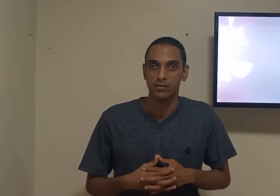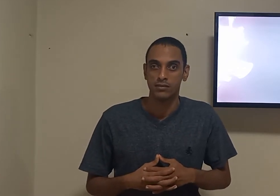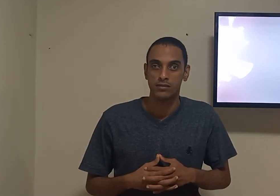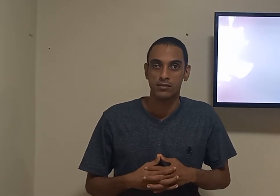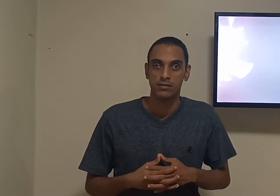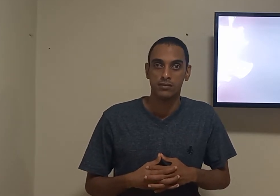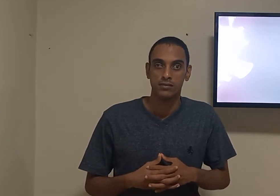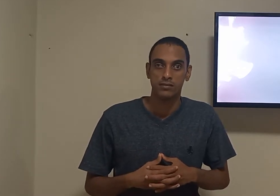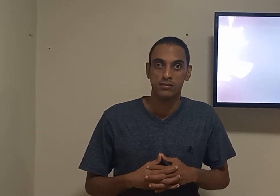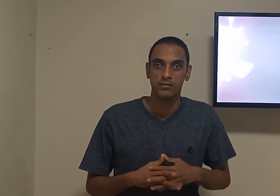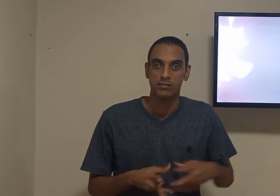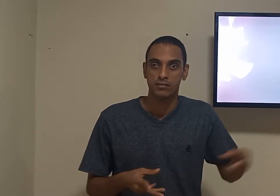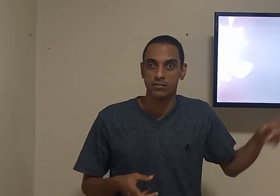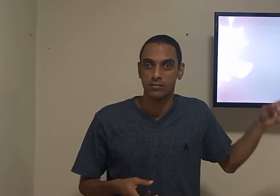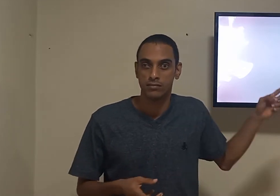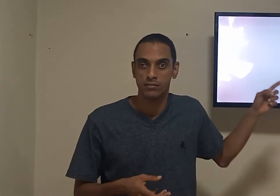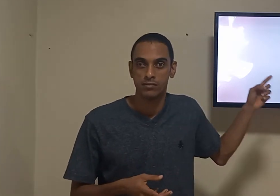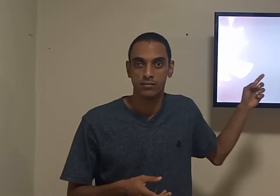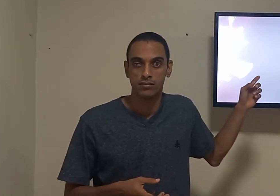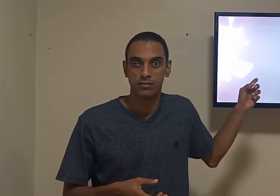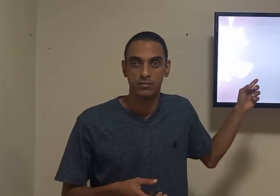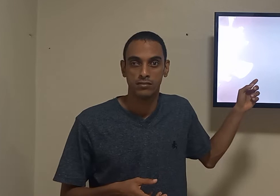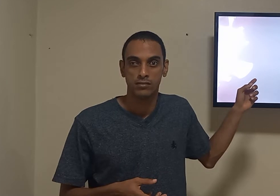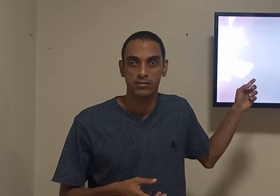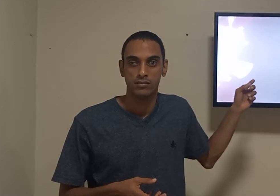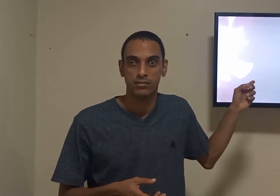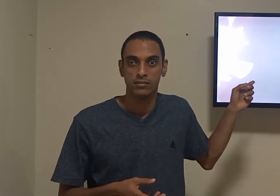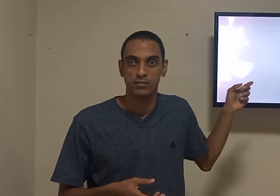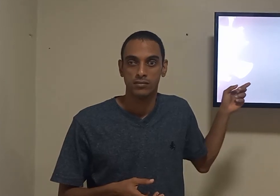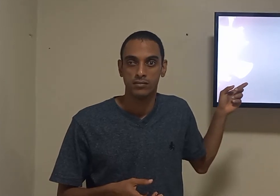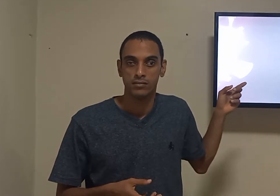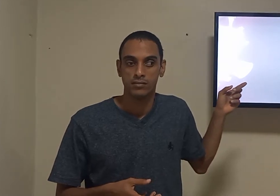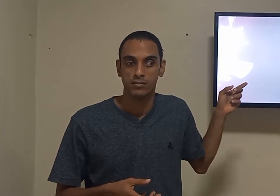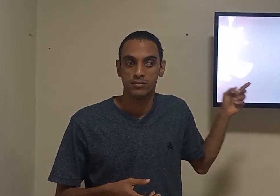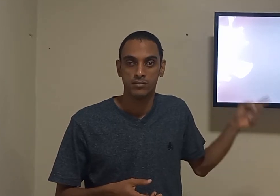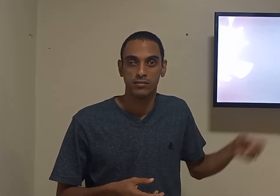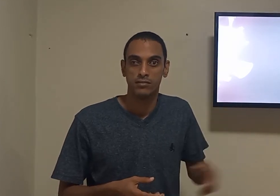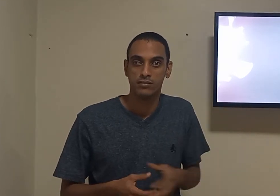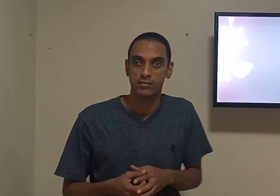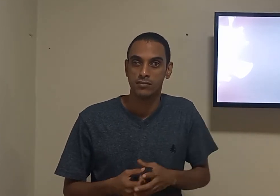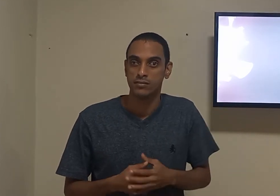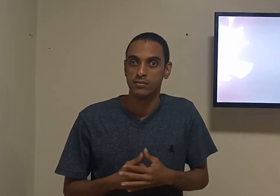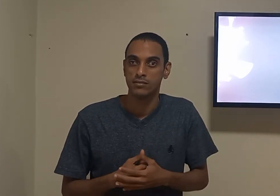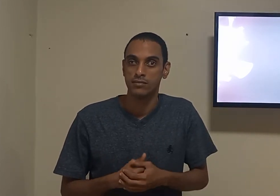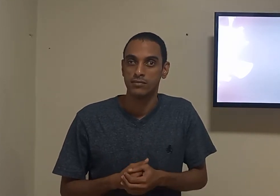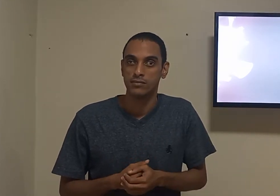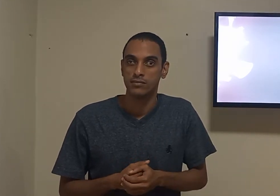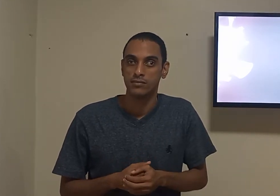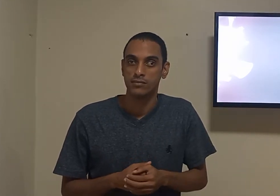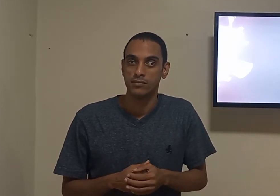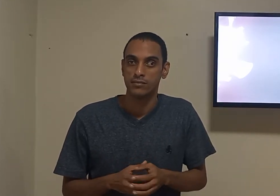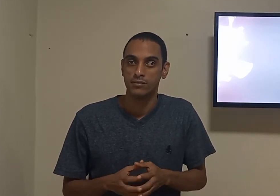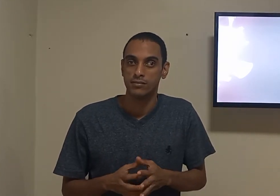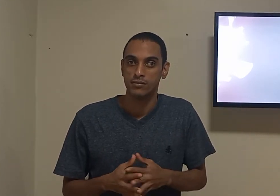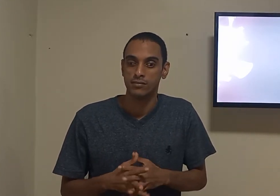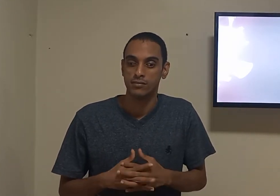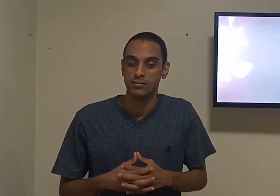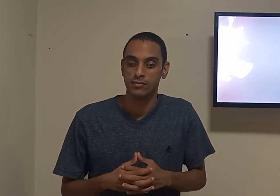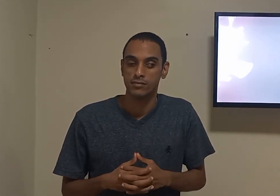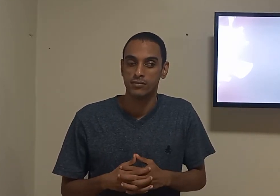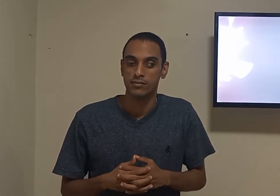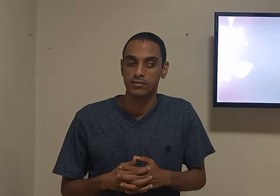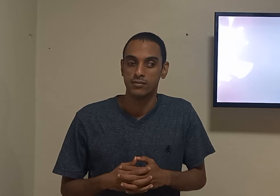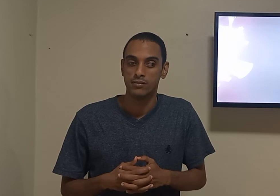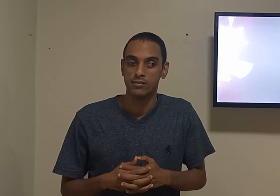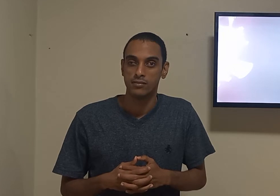Central, 1:47 a.m. Eastern, and is on its way to the moon. Following translunar injection and the first